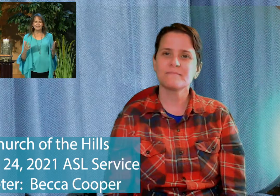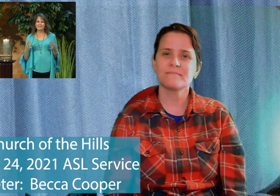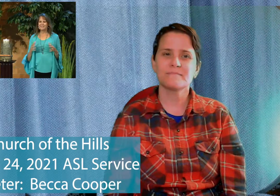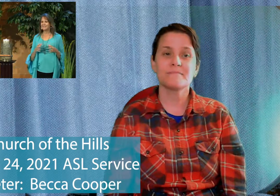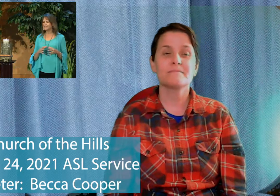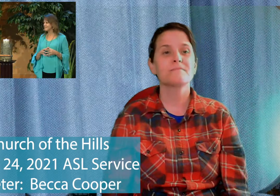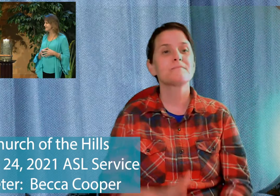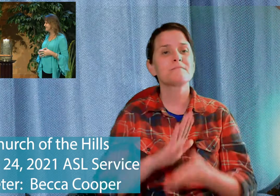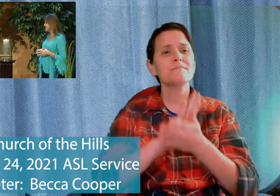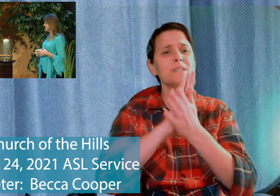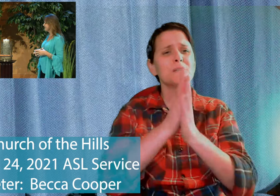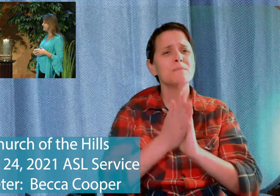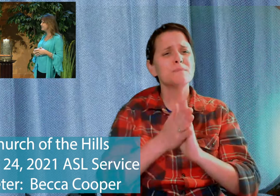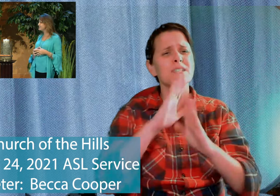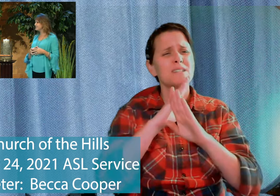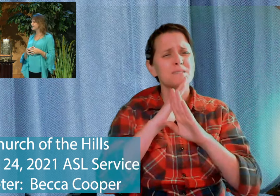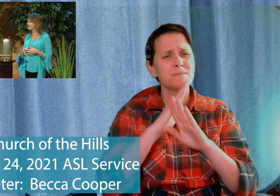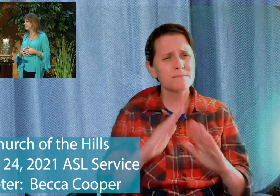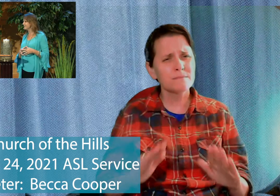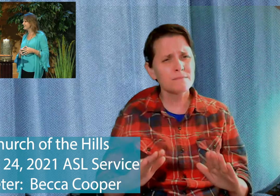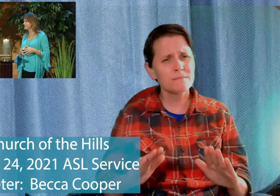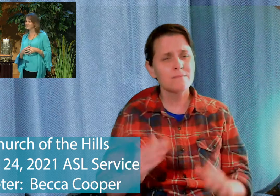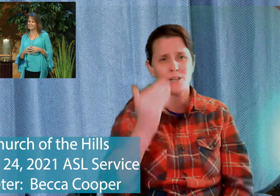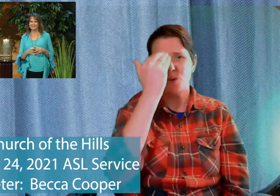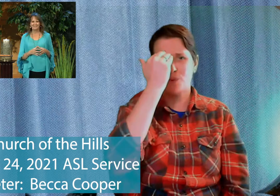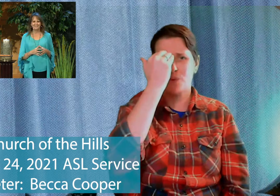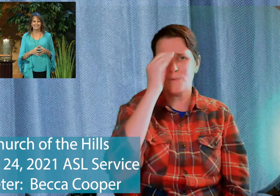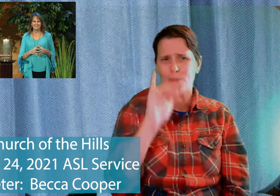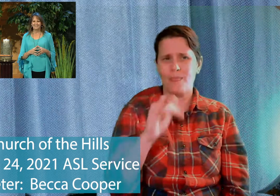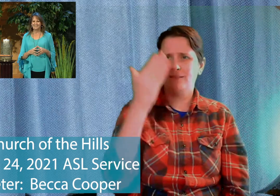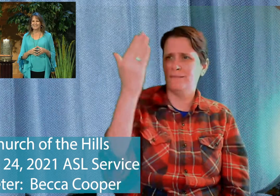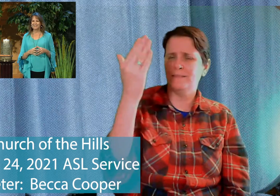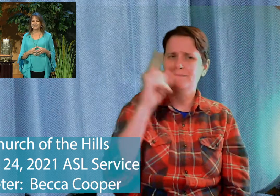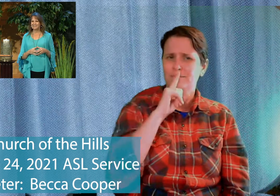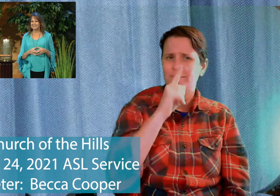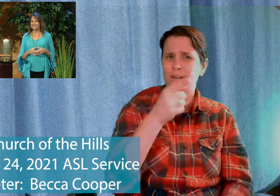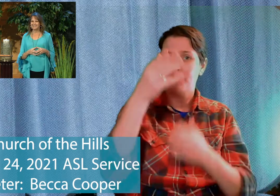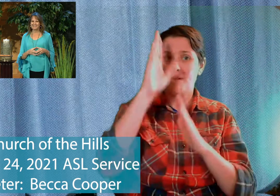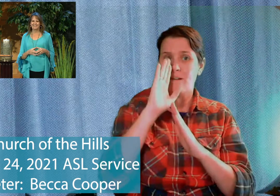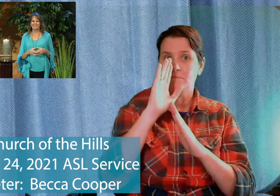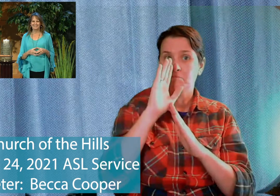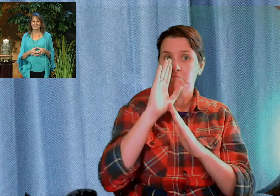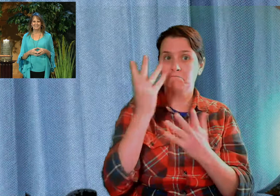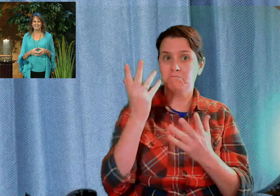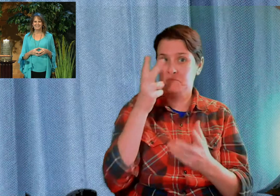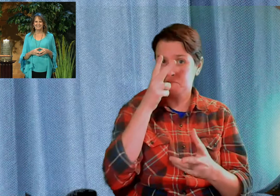Be still and know that I am God. Sounds so easy, doesn't